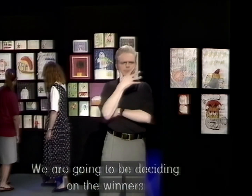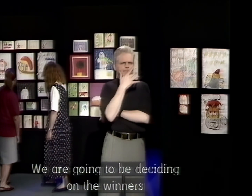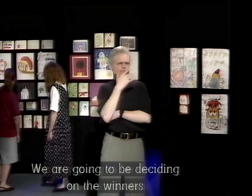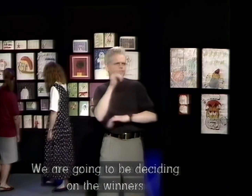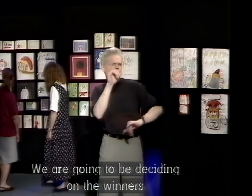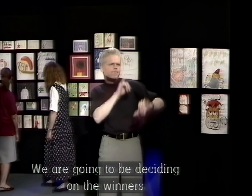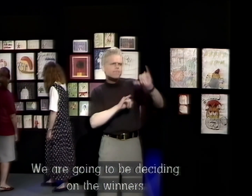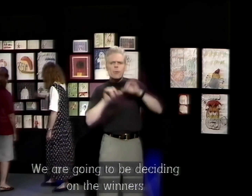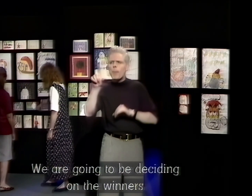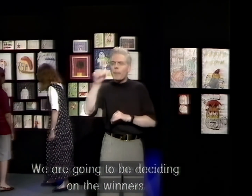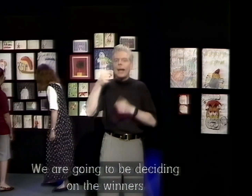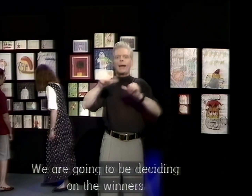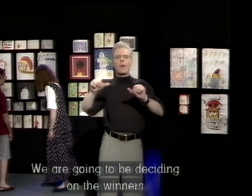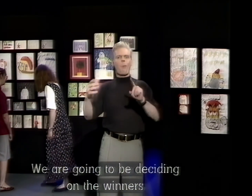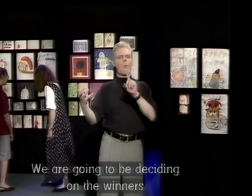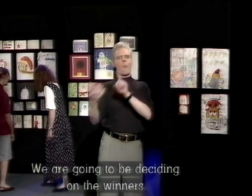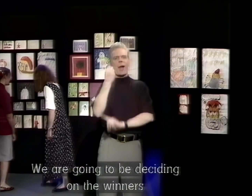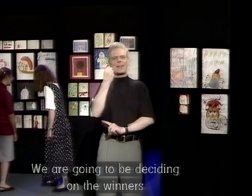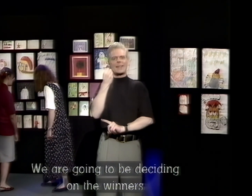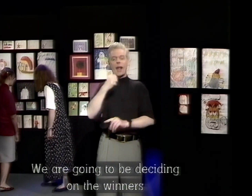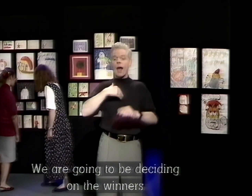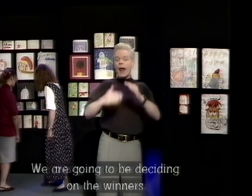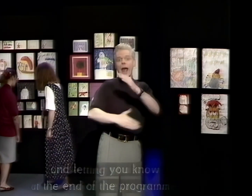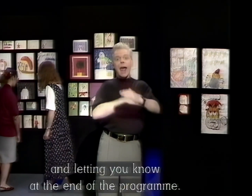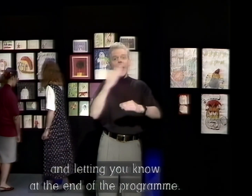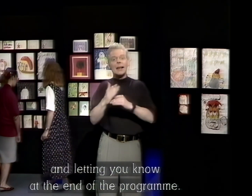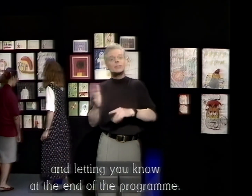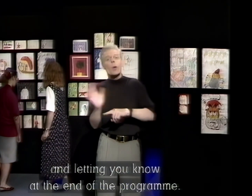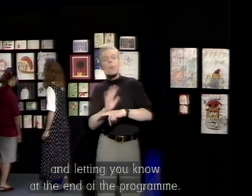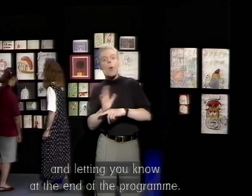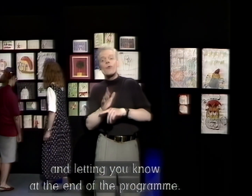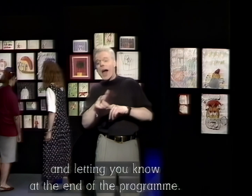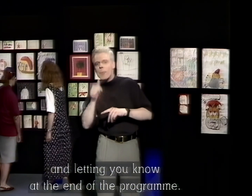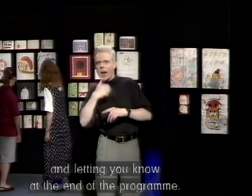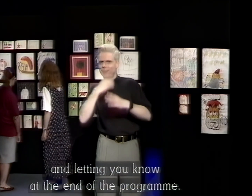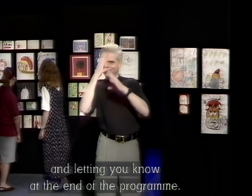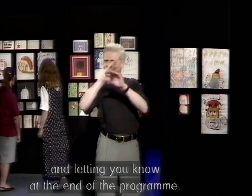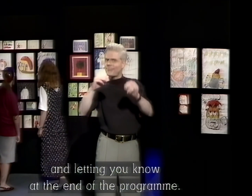We're going to be deciding on the winners and letting you know at the end of the programme.